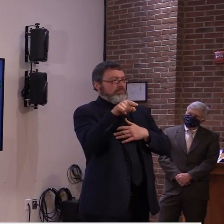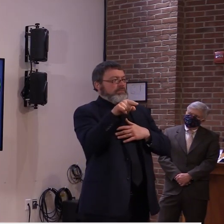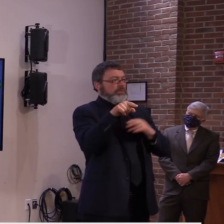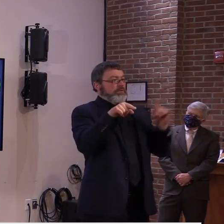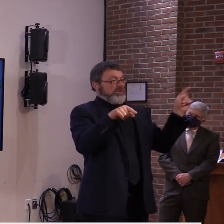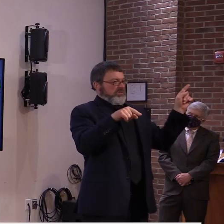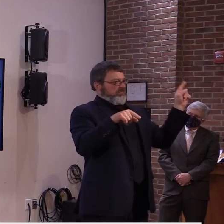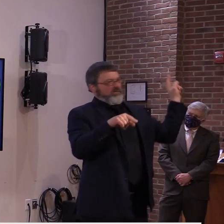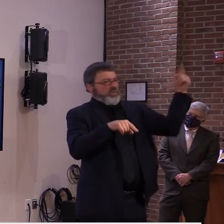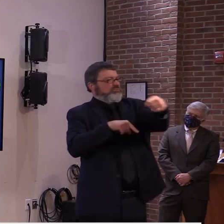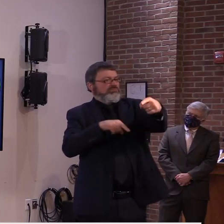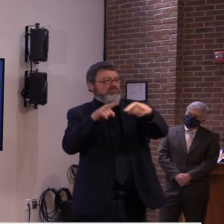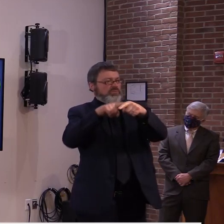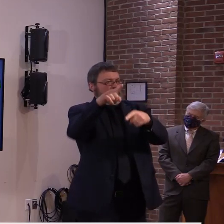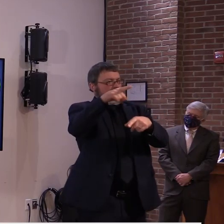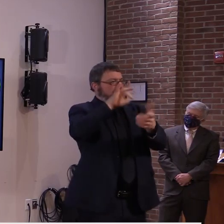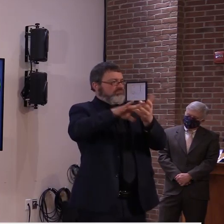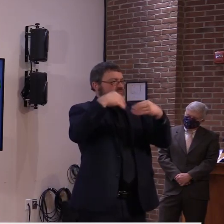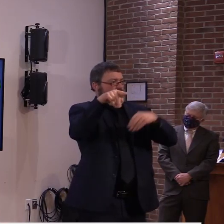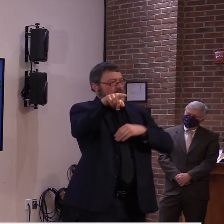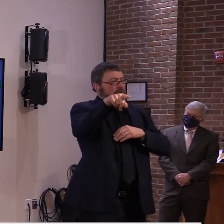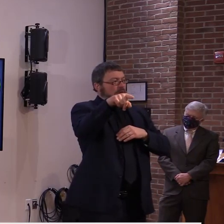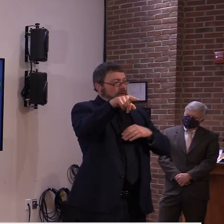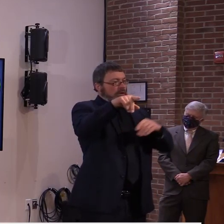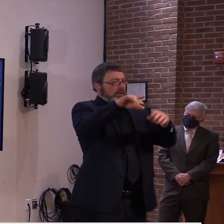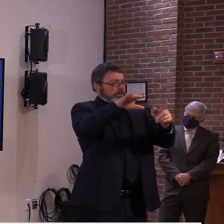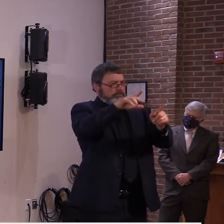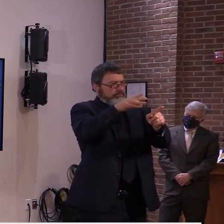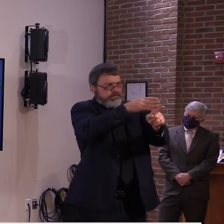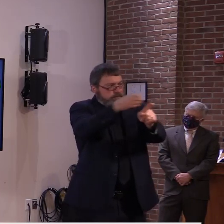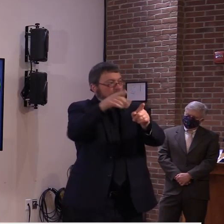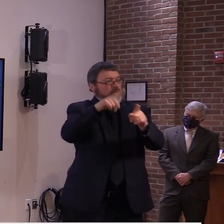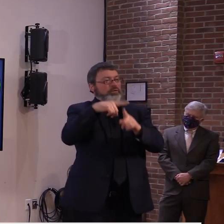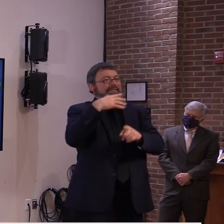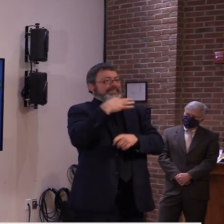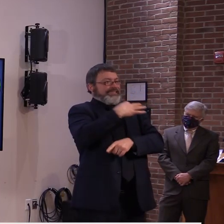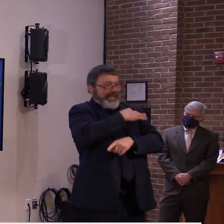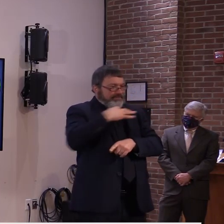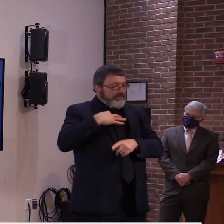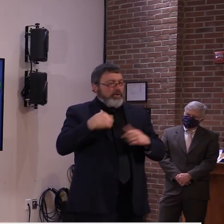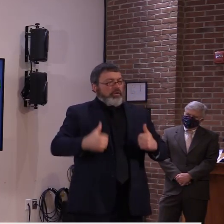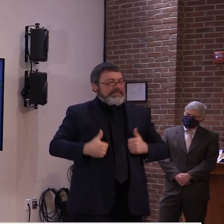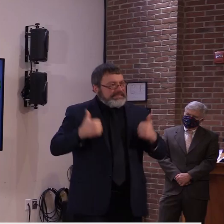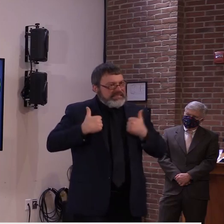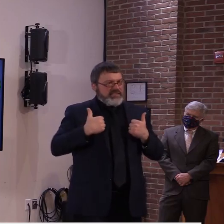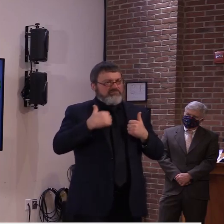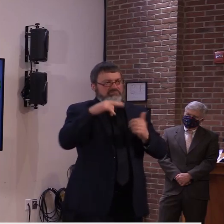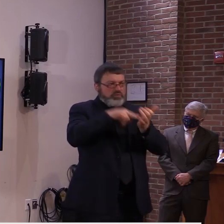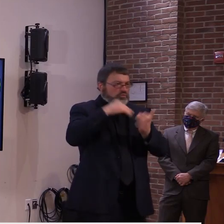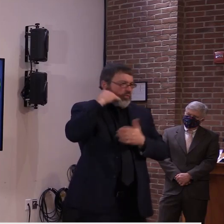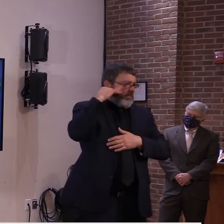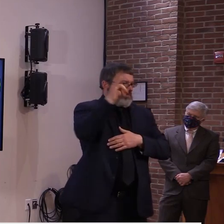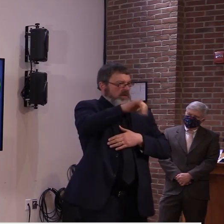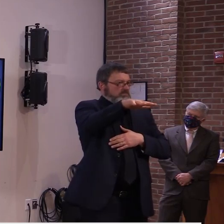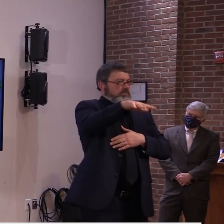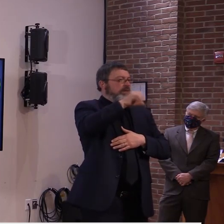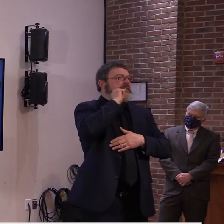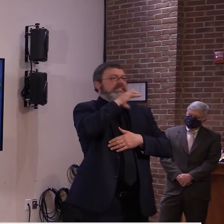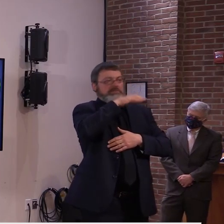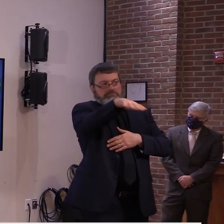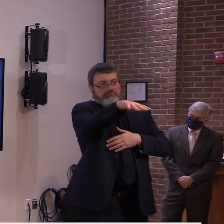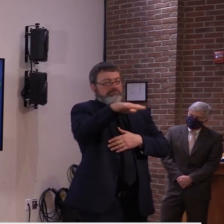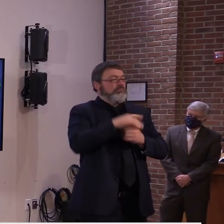of. All of the highest acuity facilities are already signed on to that. So we're very enthusiastic about